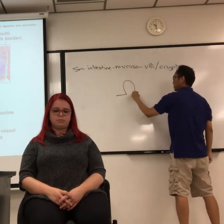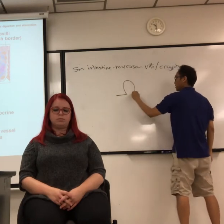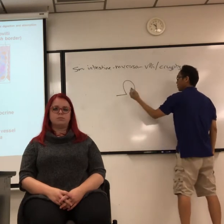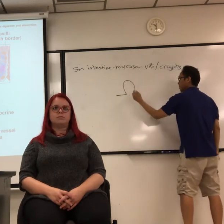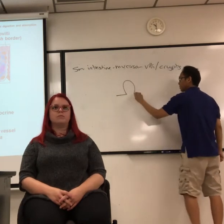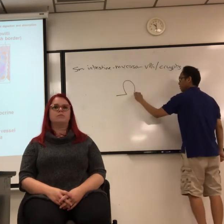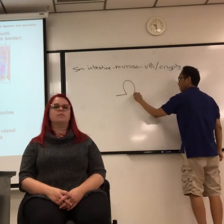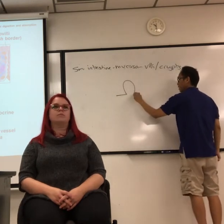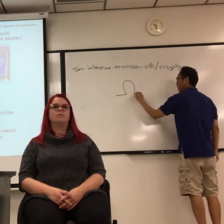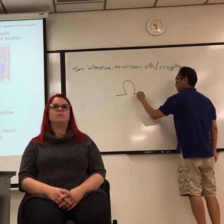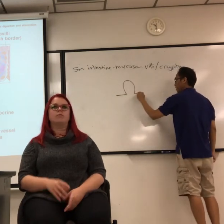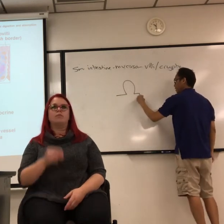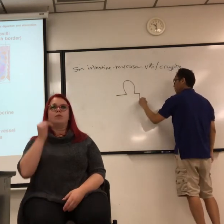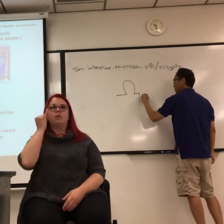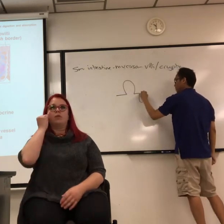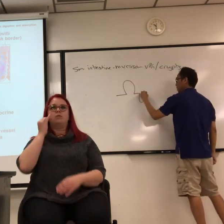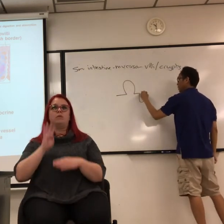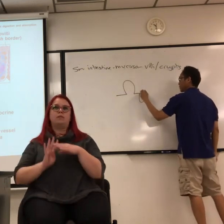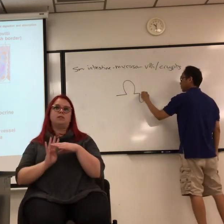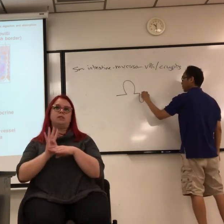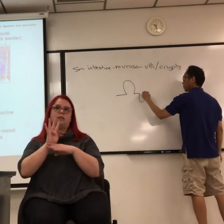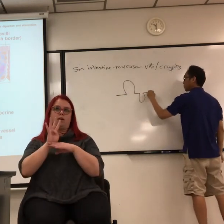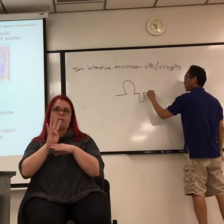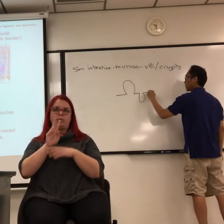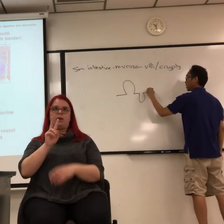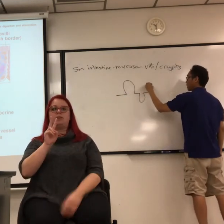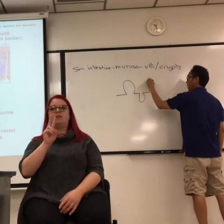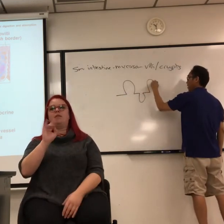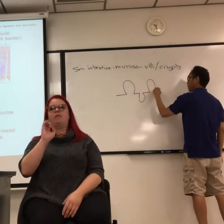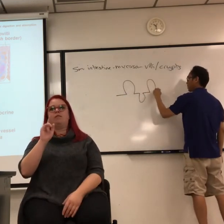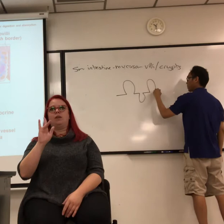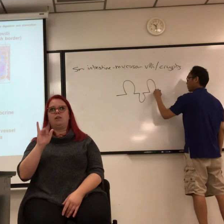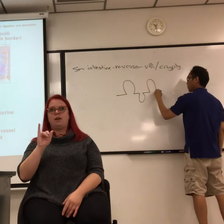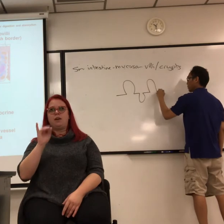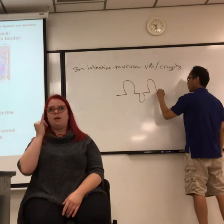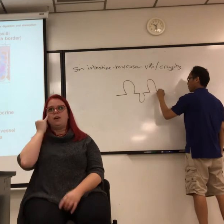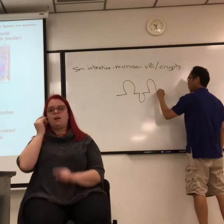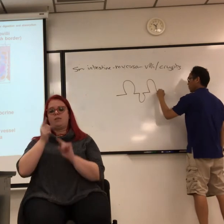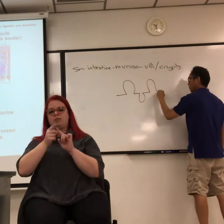crypts. So if it sticks up, it's a villi. If it's a pit, it's a crypt, kind of like that.